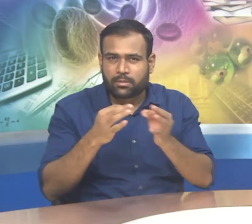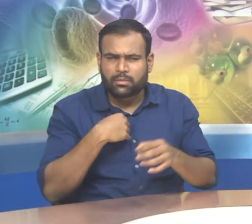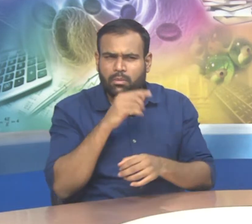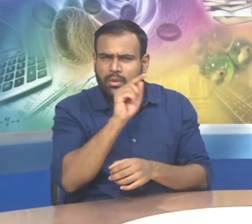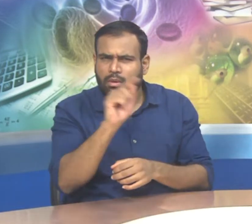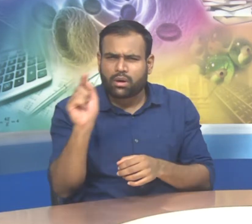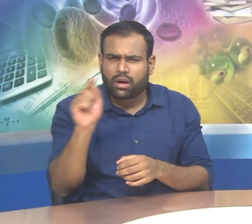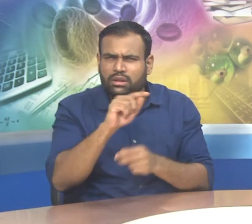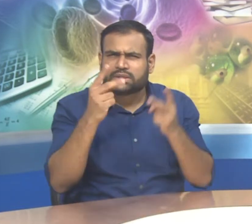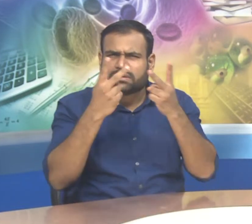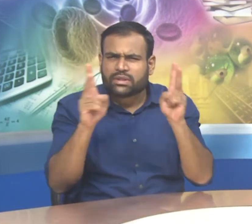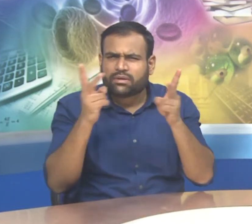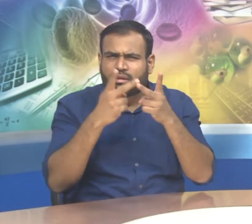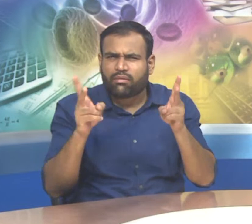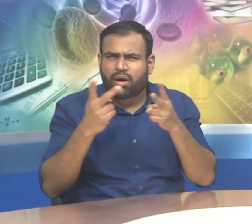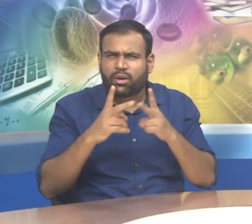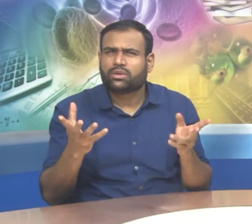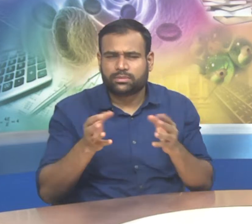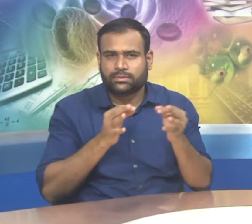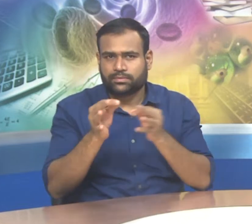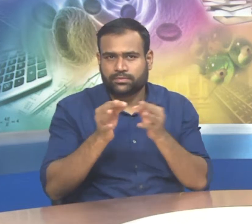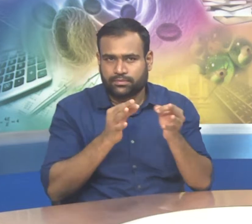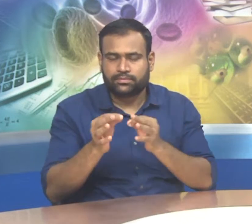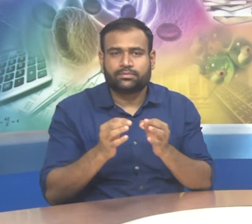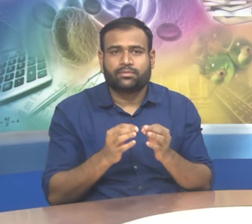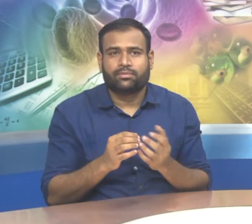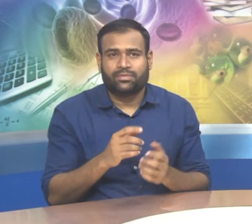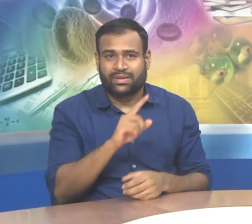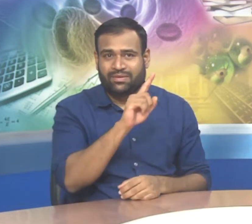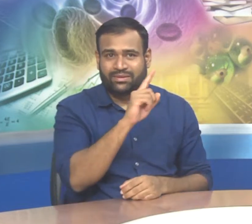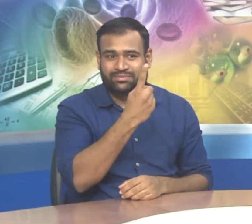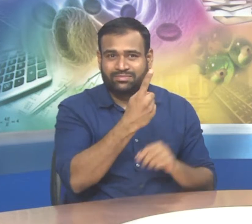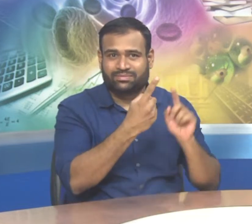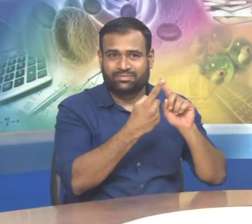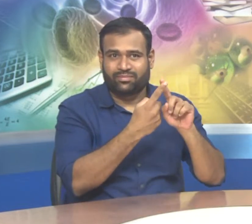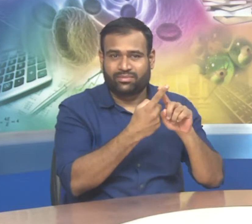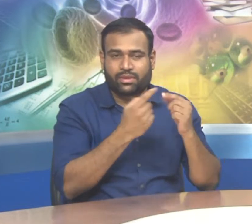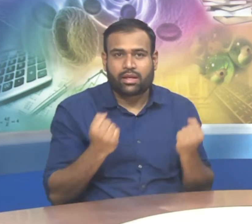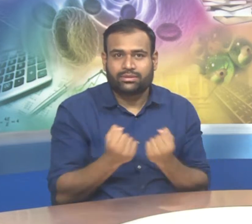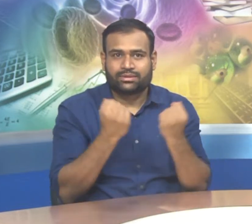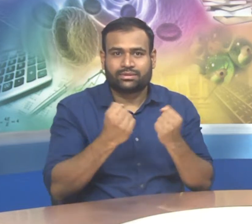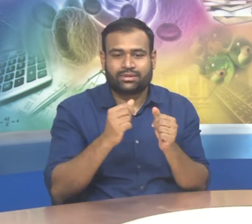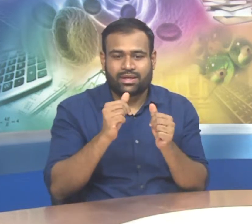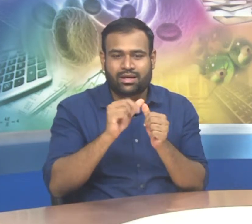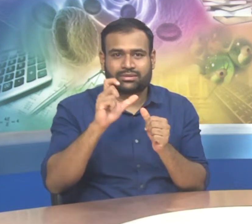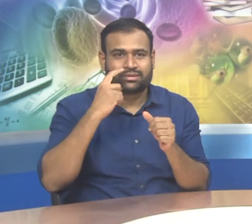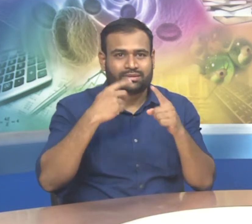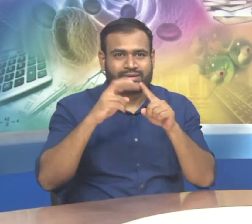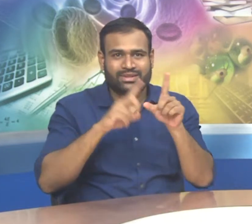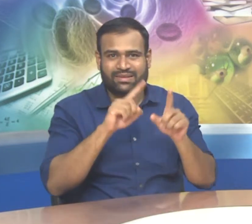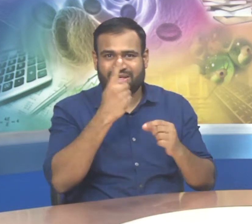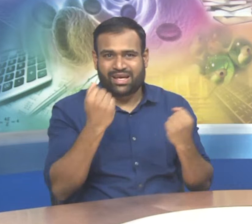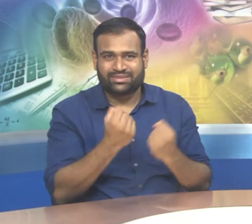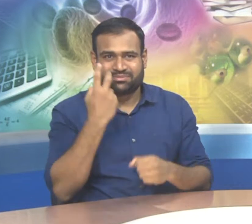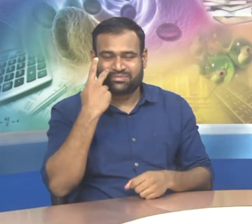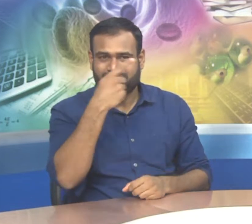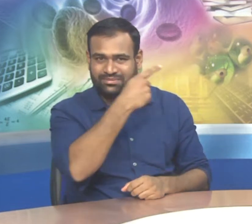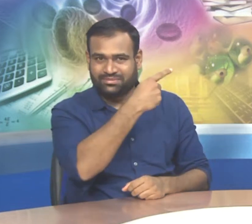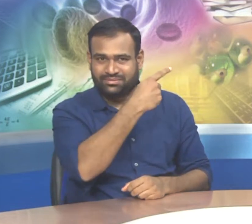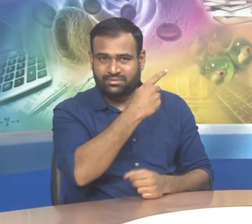So let us understand both the words in detail in some more terms, in